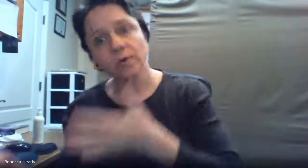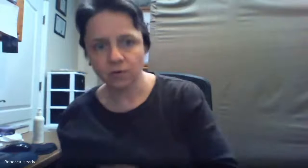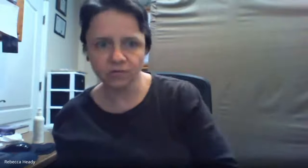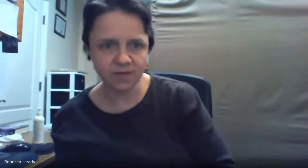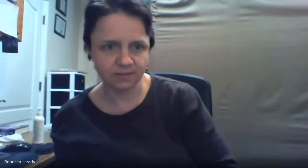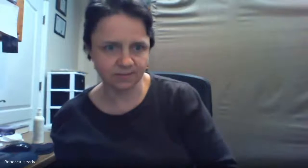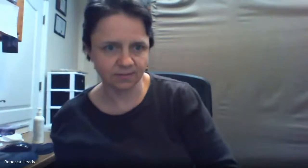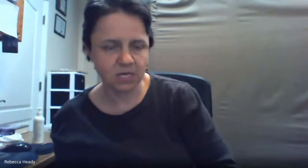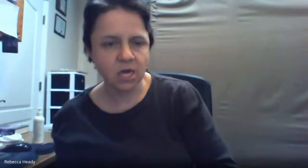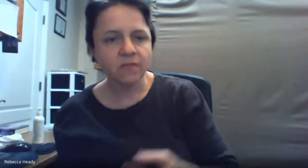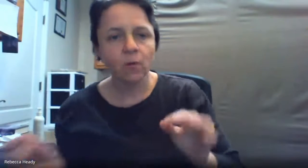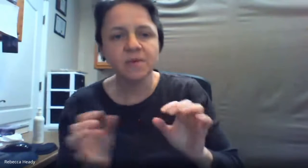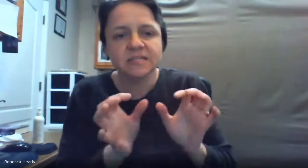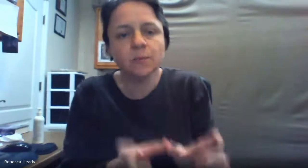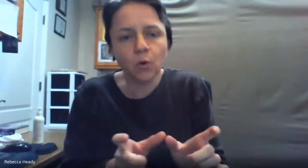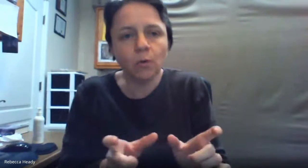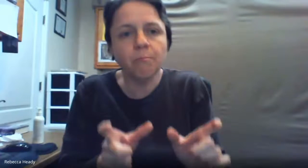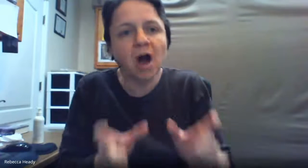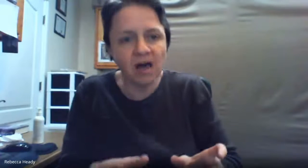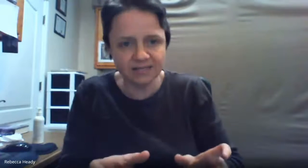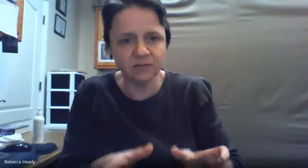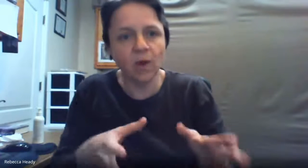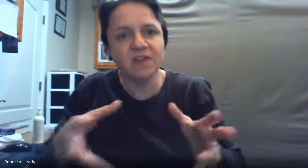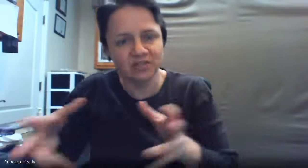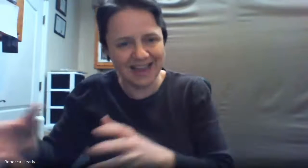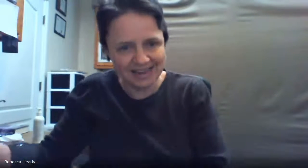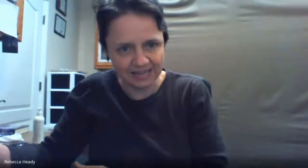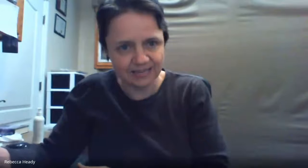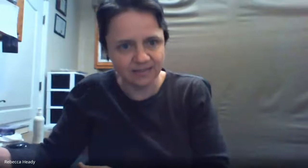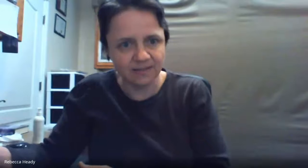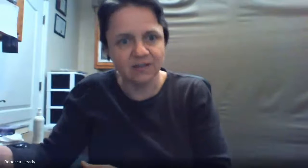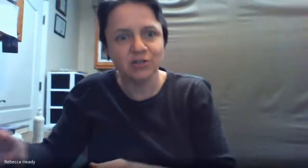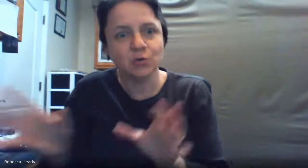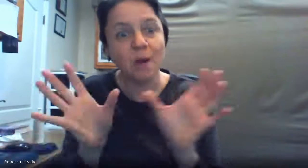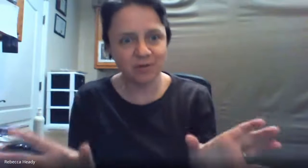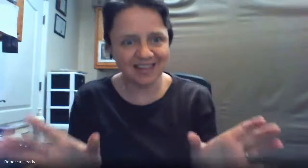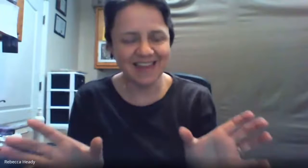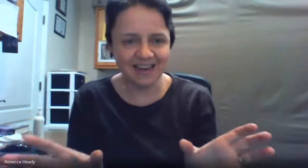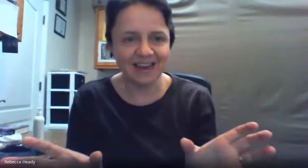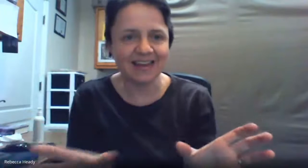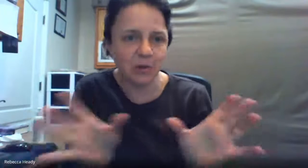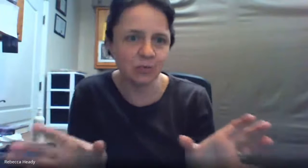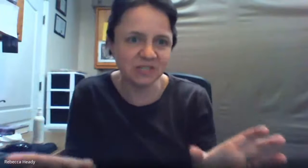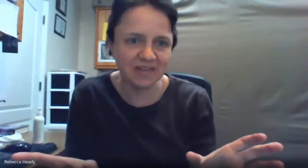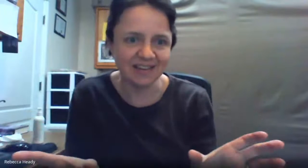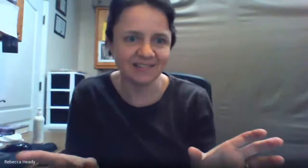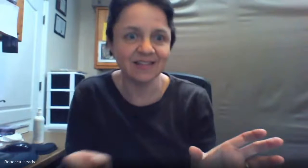going to go do this. There would be a simple pause in the way that you're signing it to represent that in how you would speak it. Like,